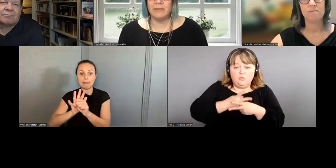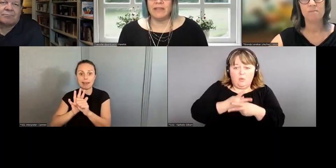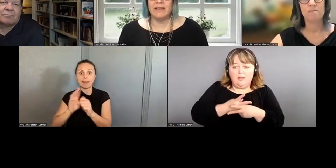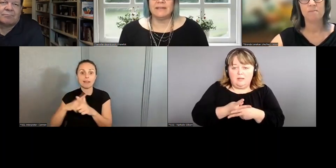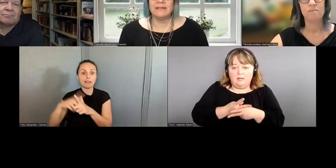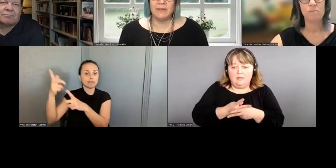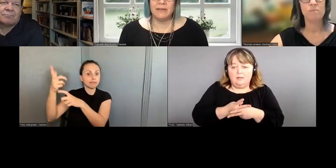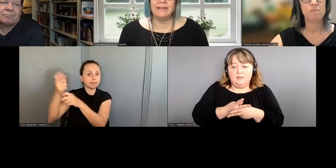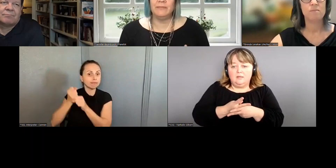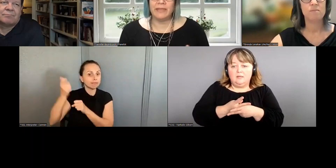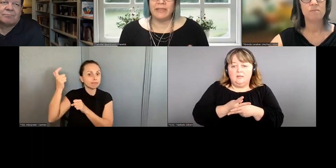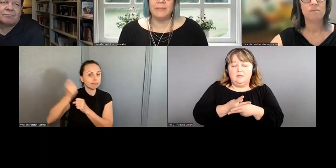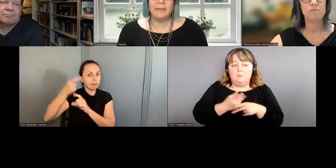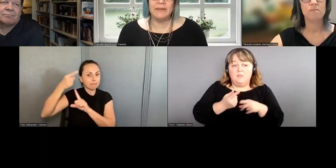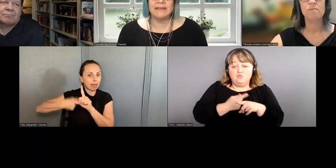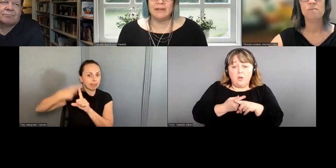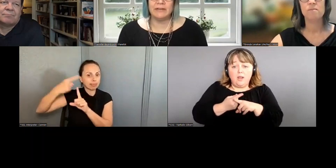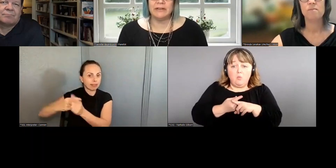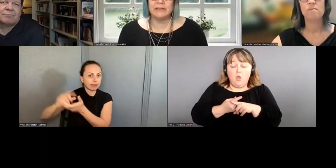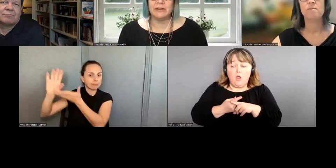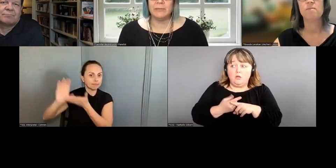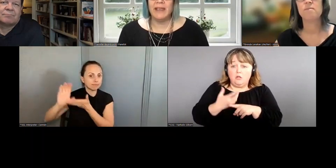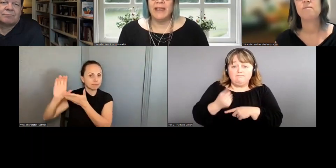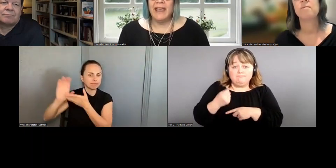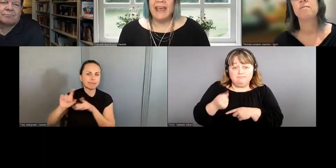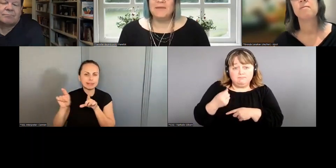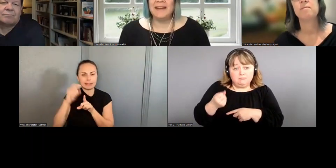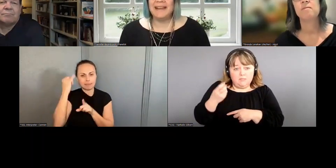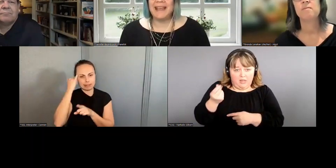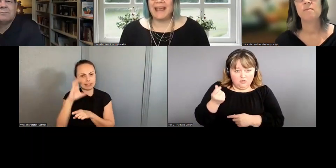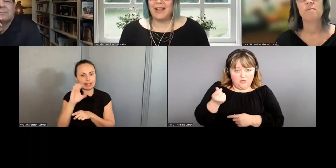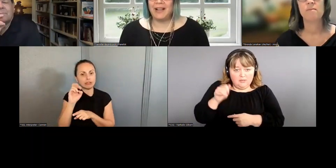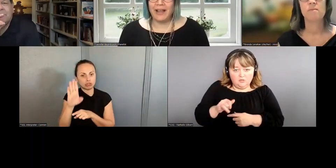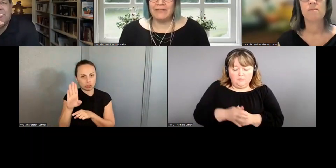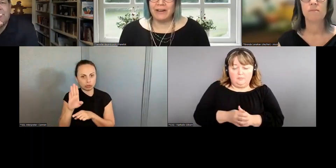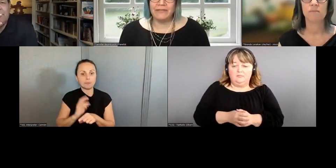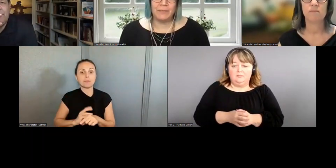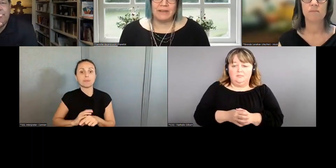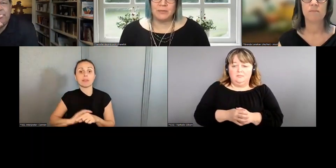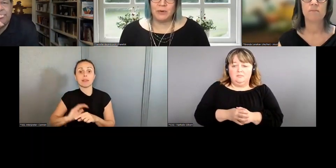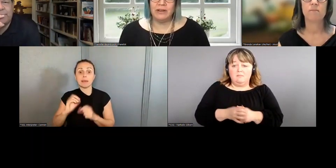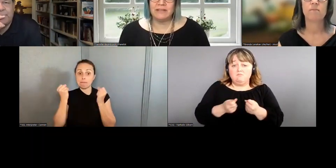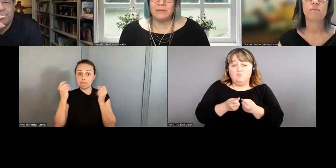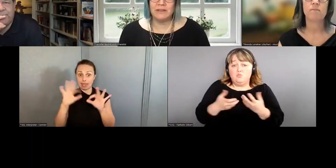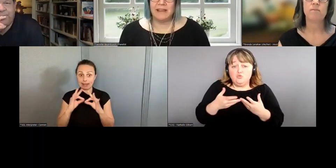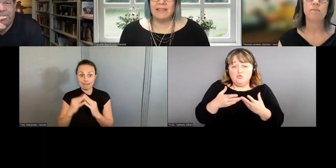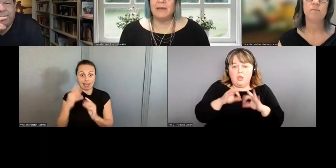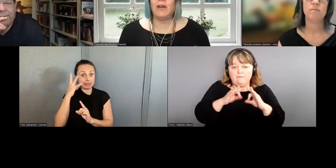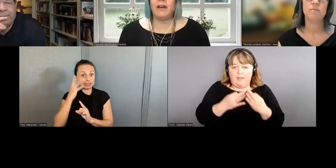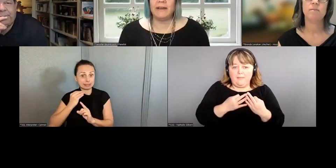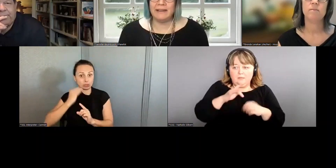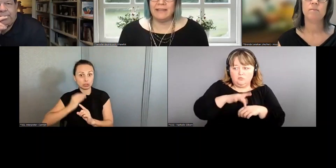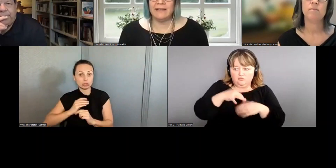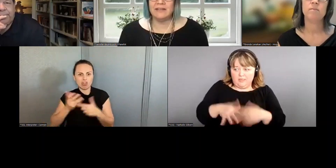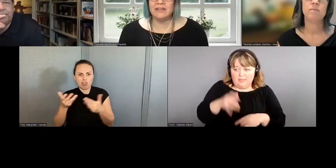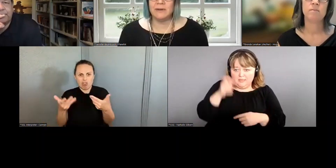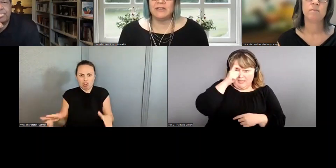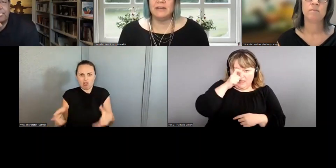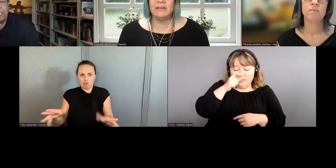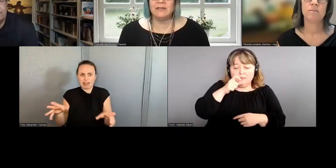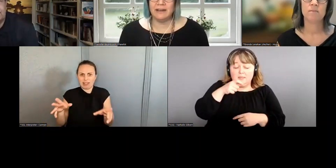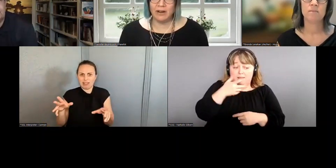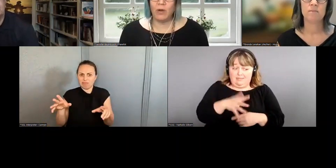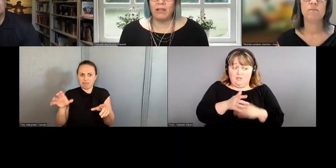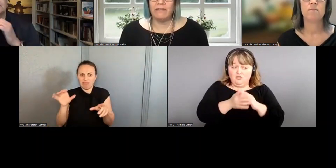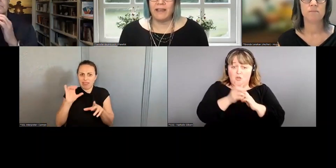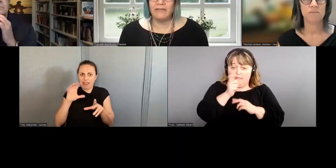a monthly payment similar to CERB. And a lot of our families experienced was that they were already in that situation, and